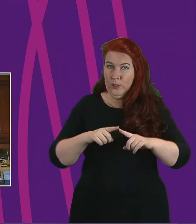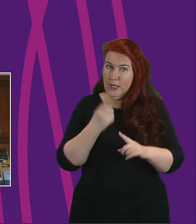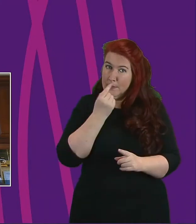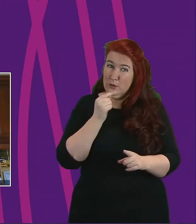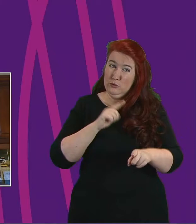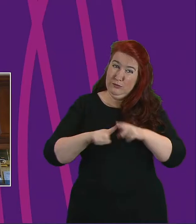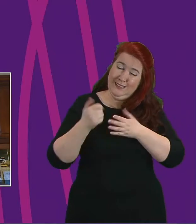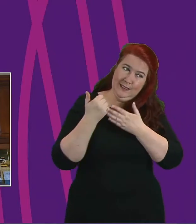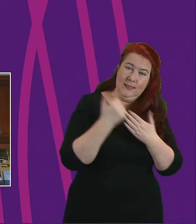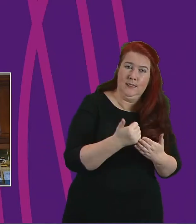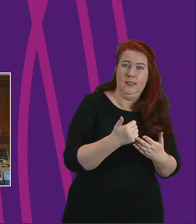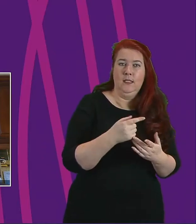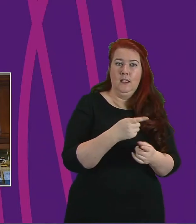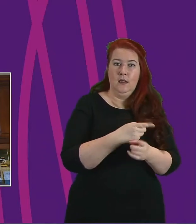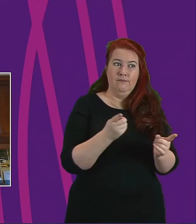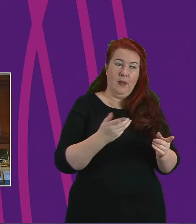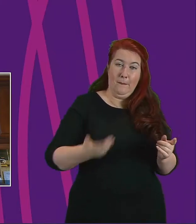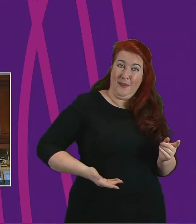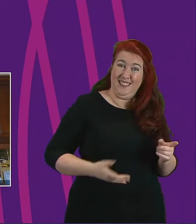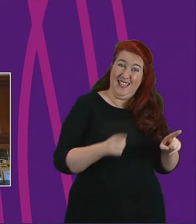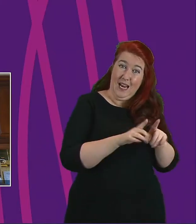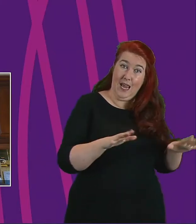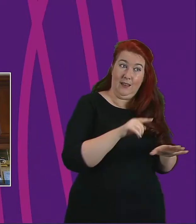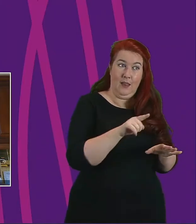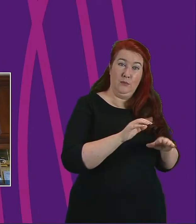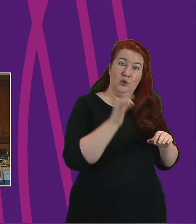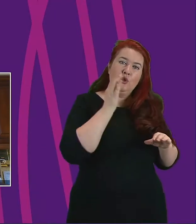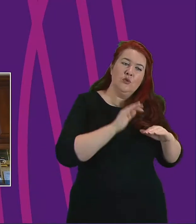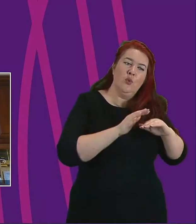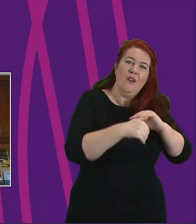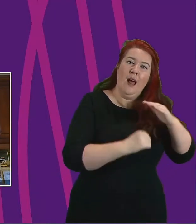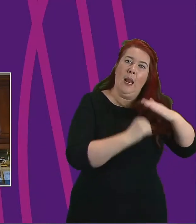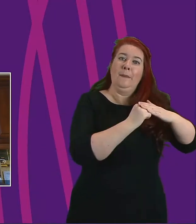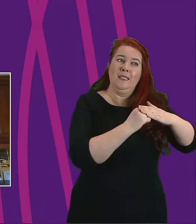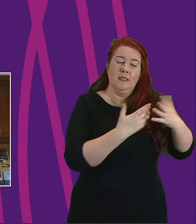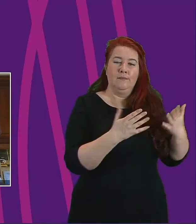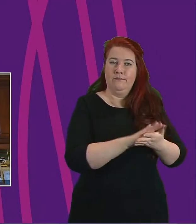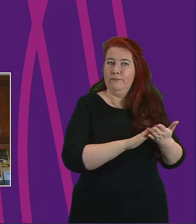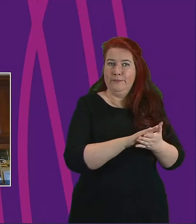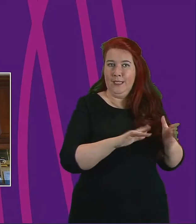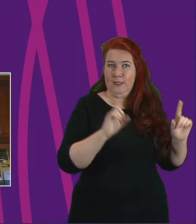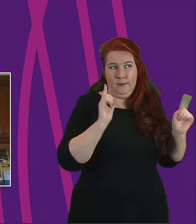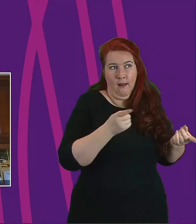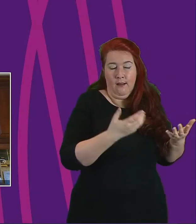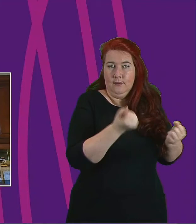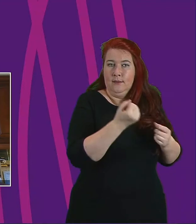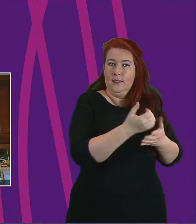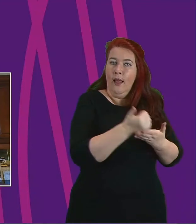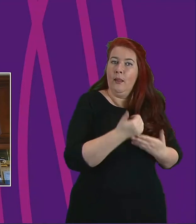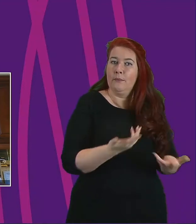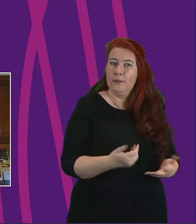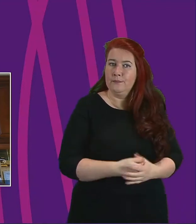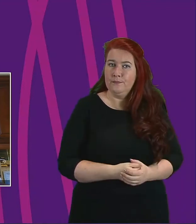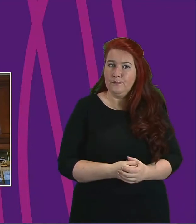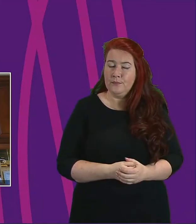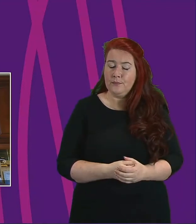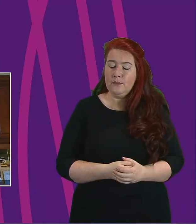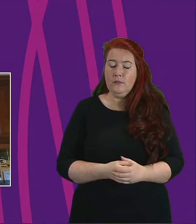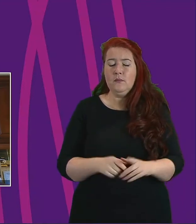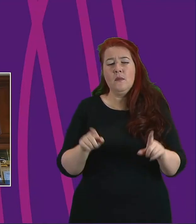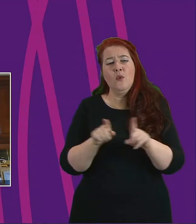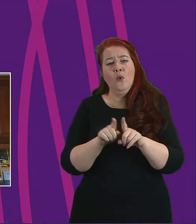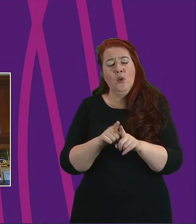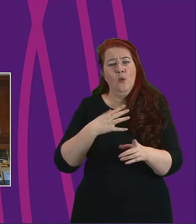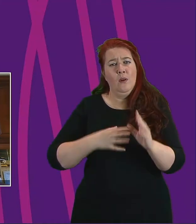help businesses such as those bridge the gap through these troubled times. In addition, I want to ensure